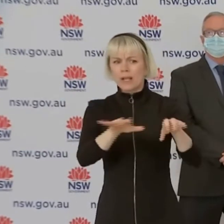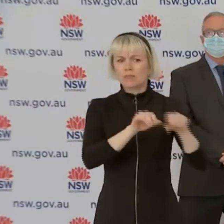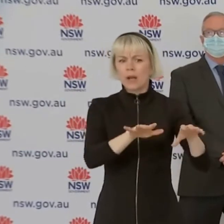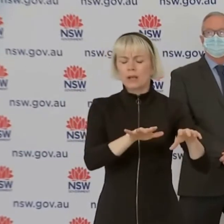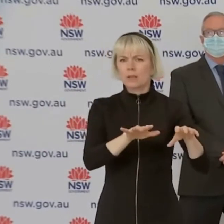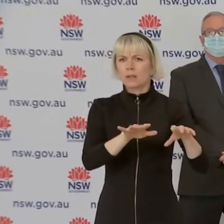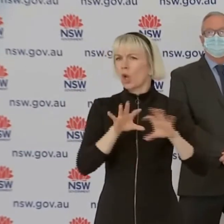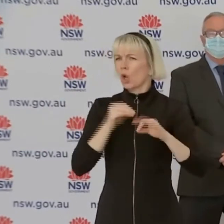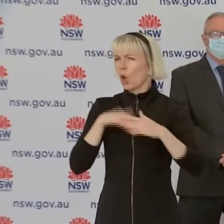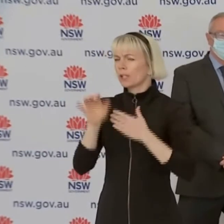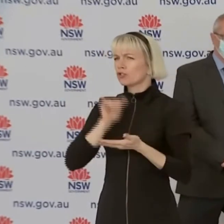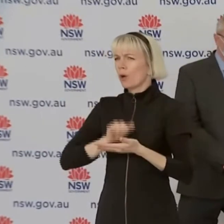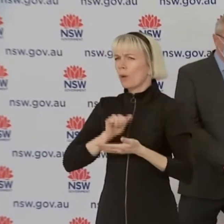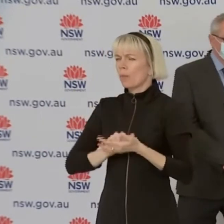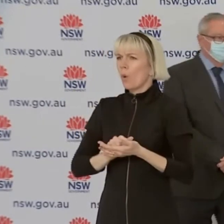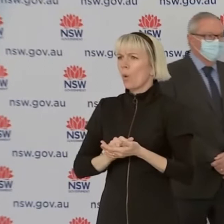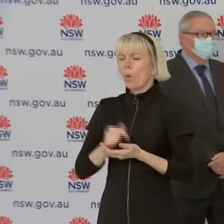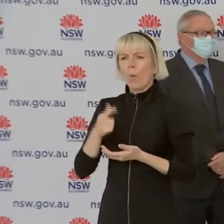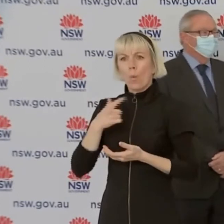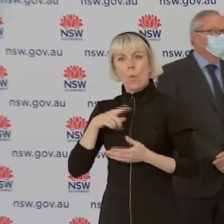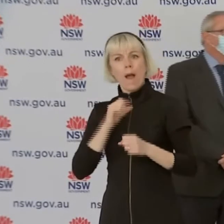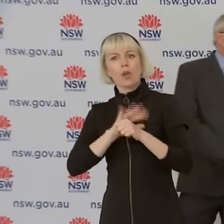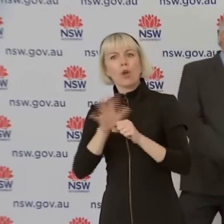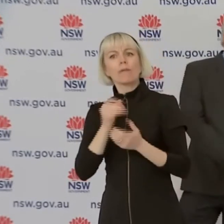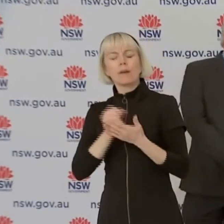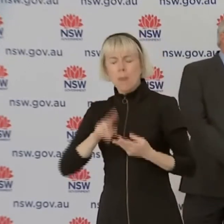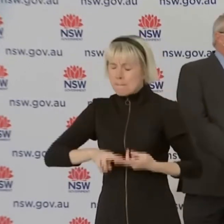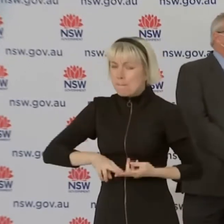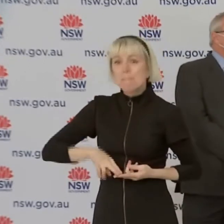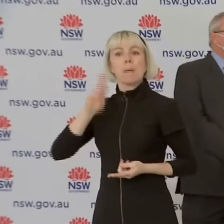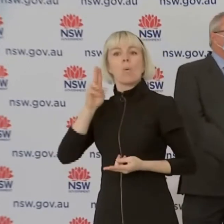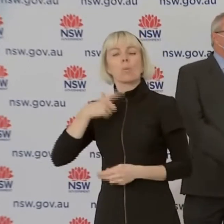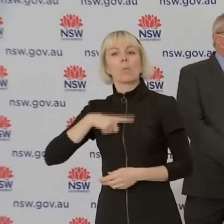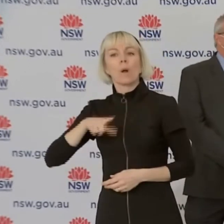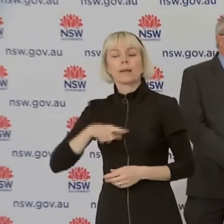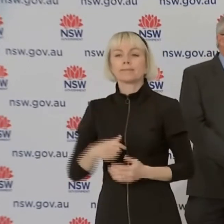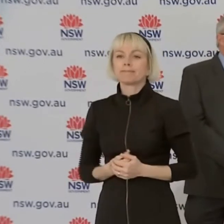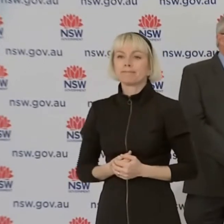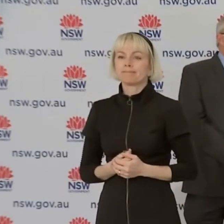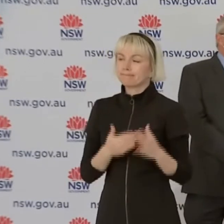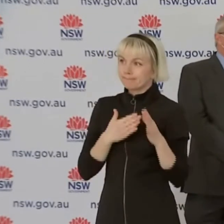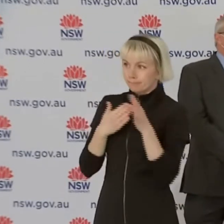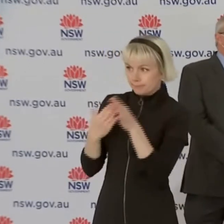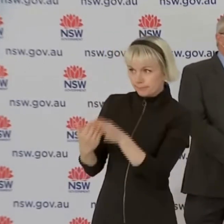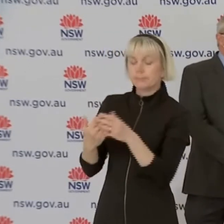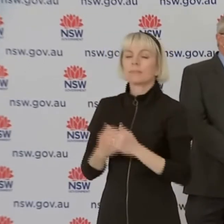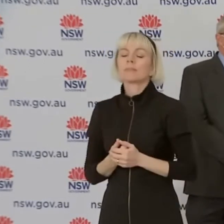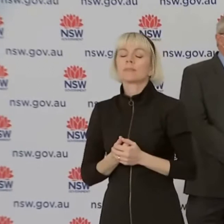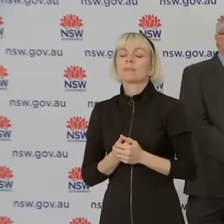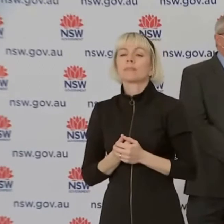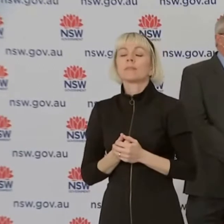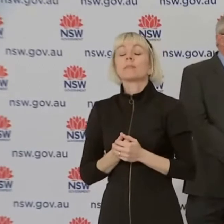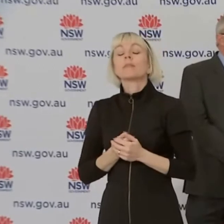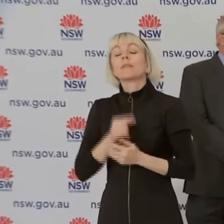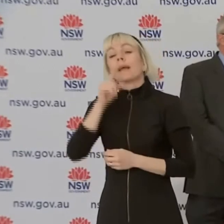where they're at? So I'm not saying they're not occurring in shops. I'm saying they're occurring when generally there is that there's a number of staff infected at